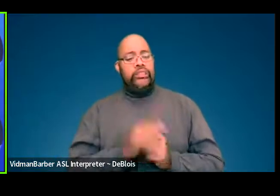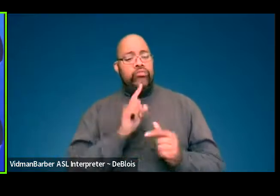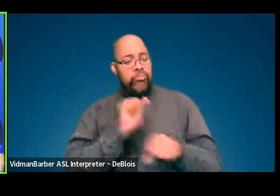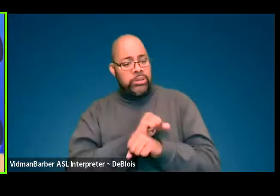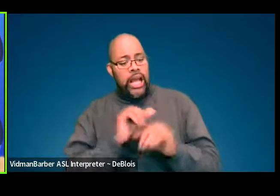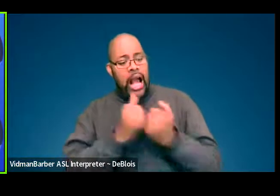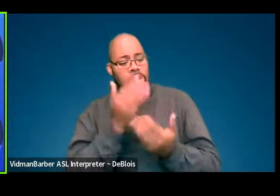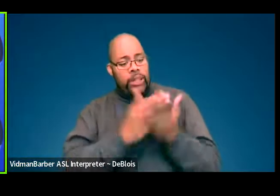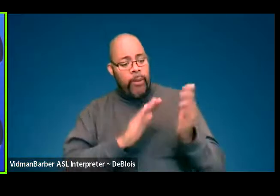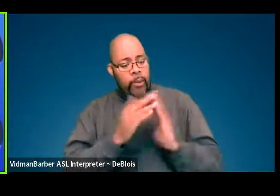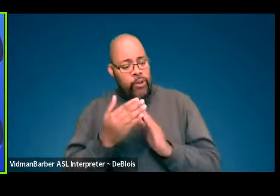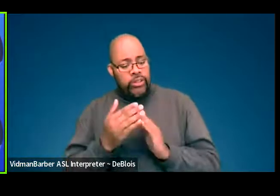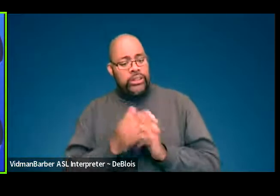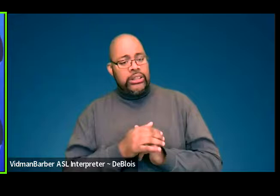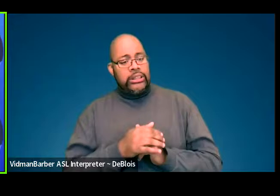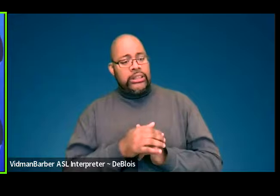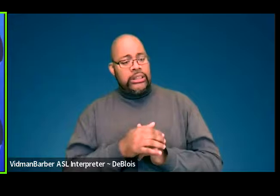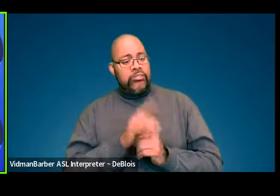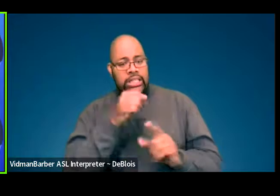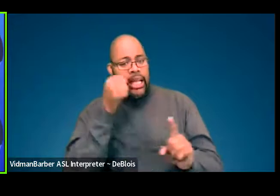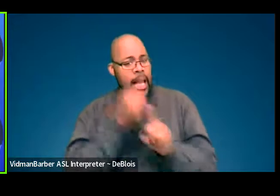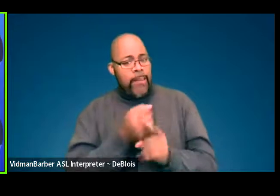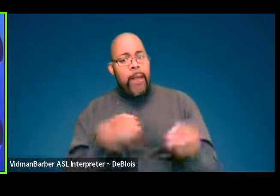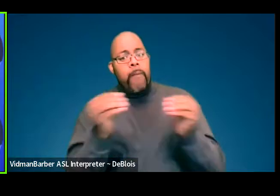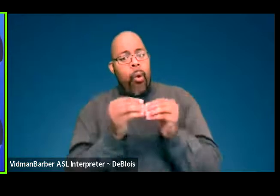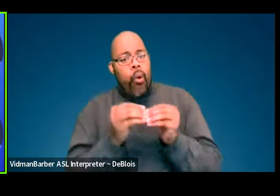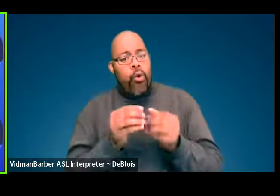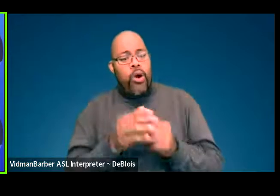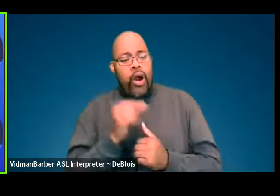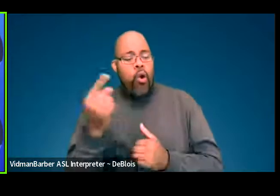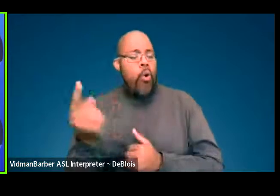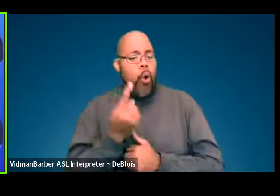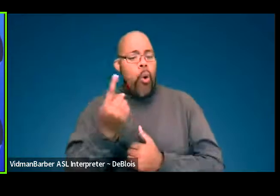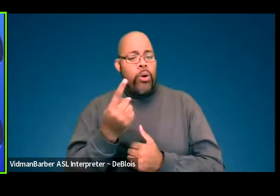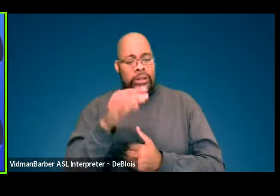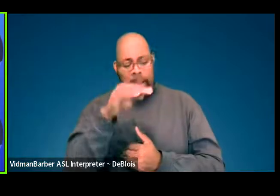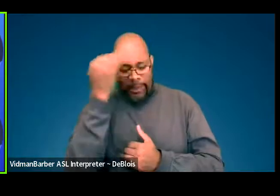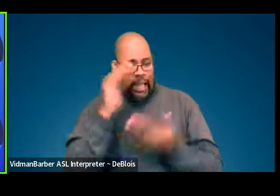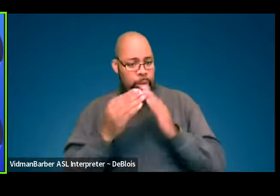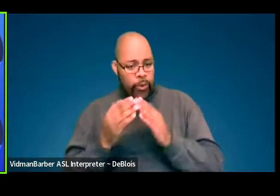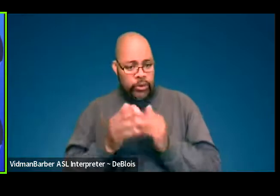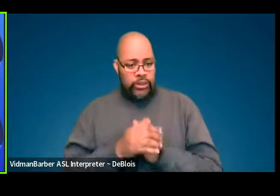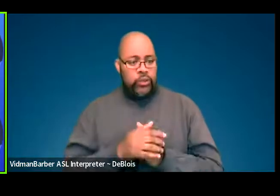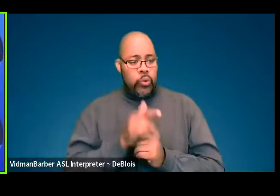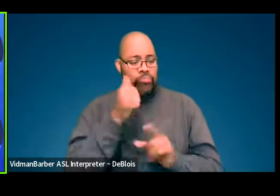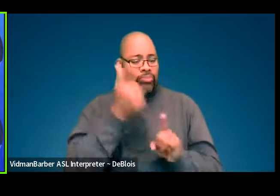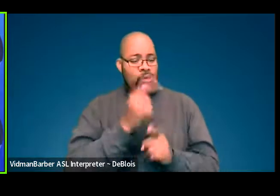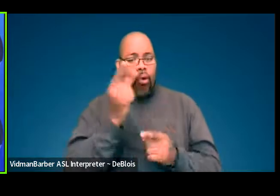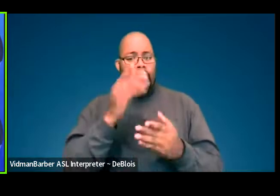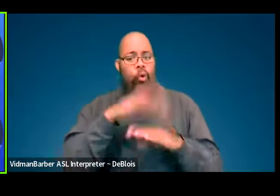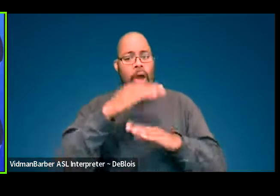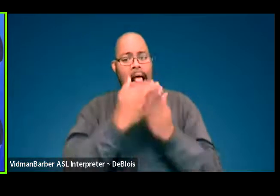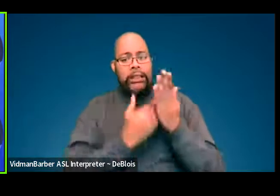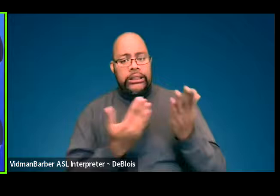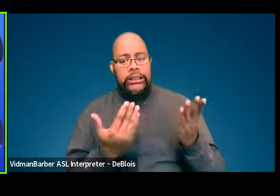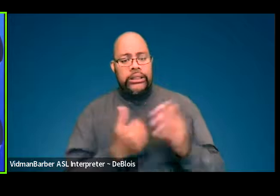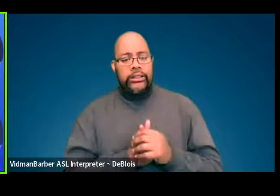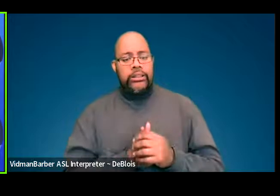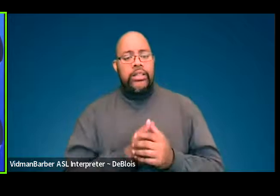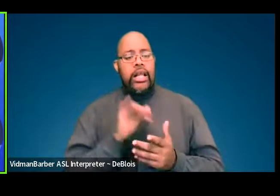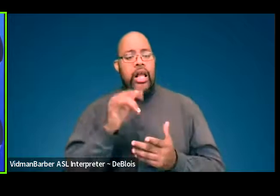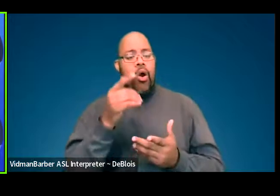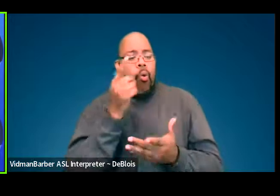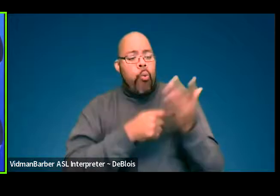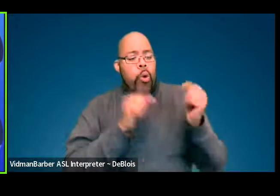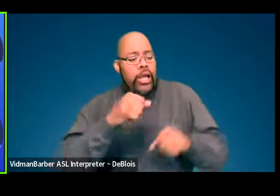how certain communities are simply impacted more, and it always is Black communities who are on that list. And like,